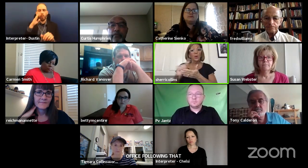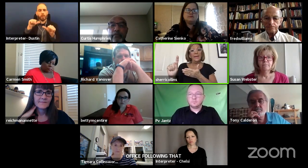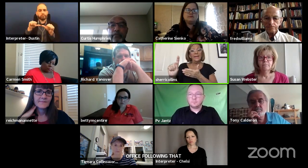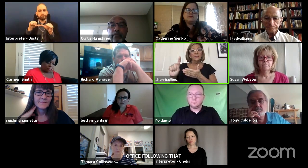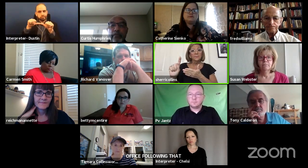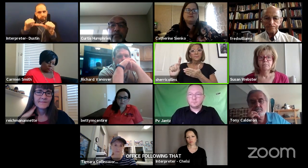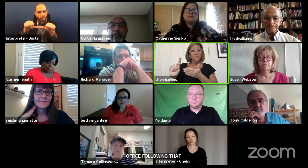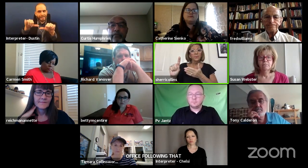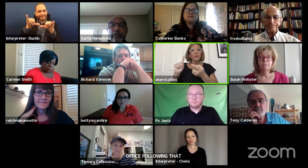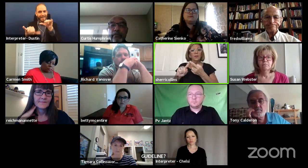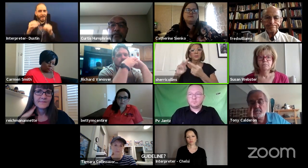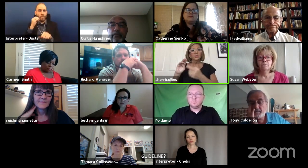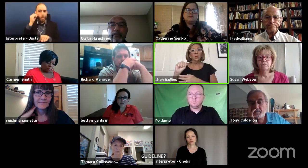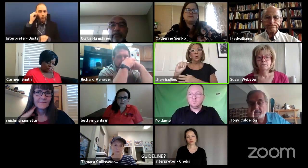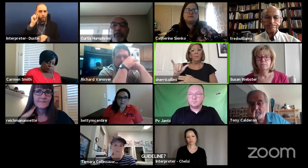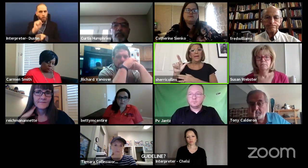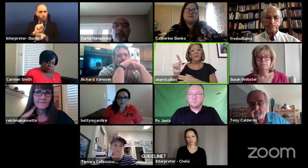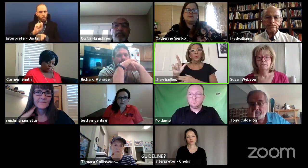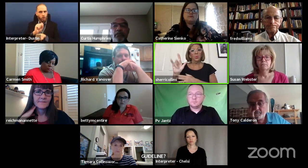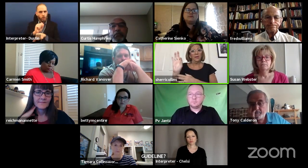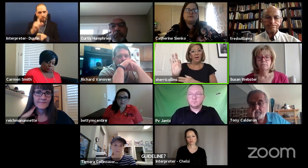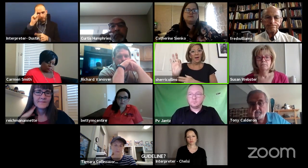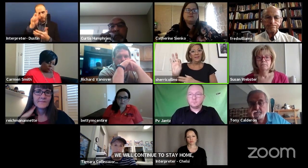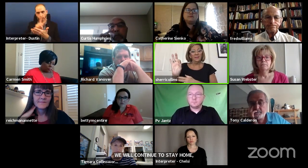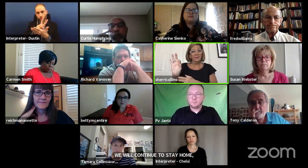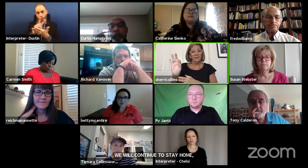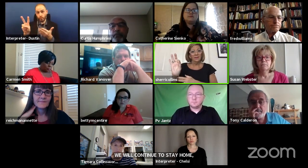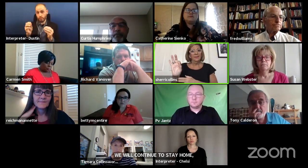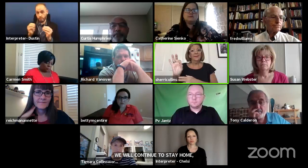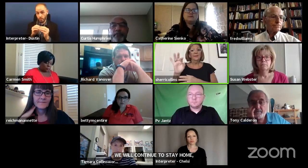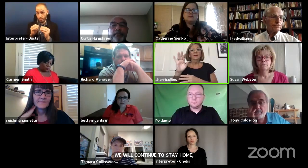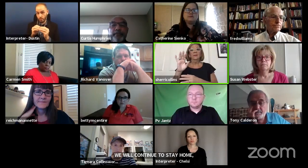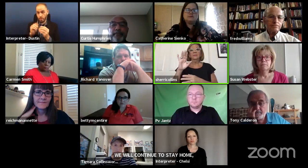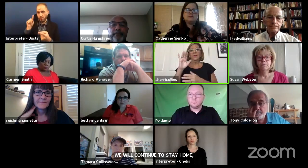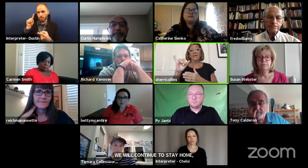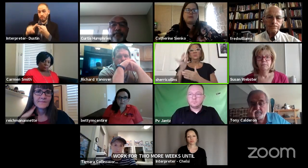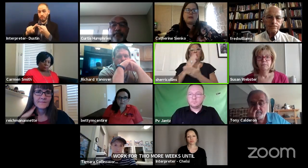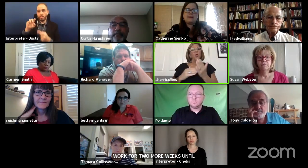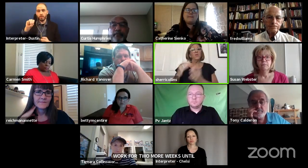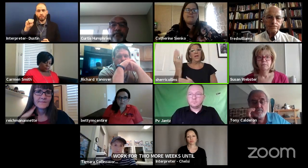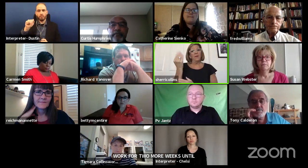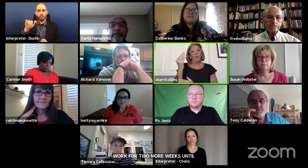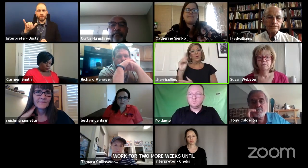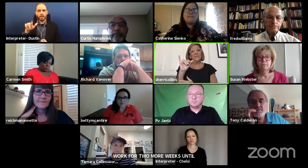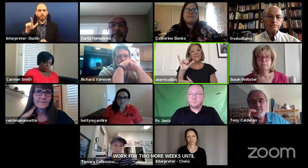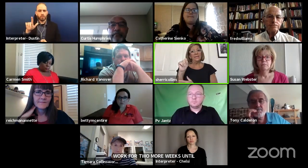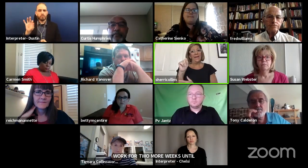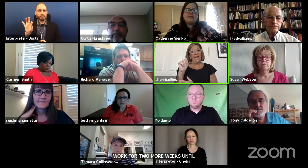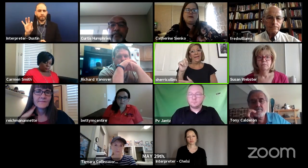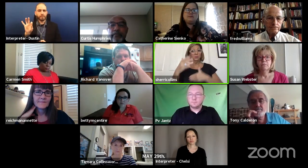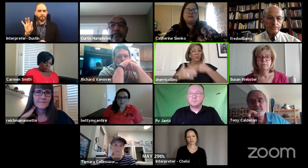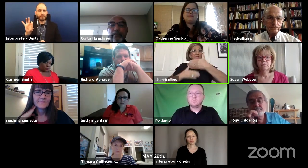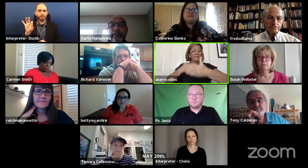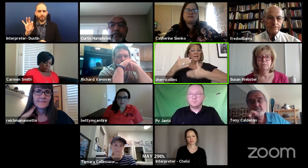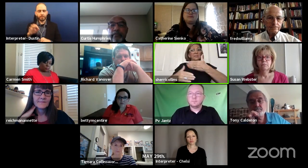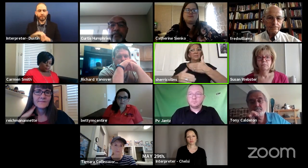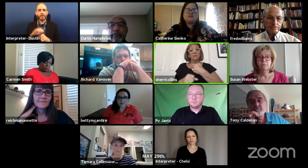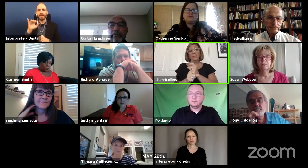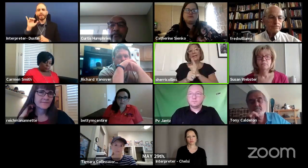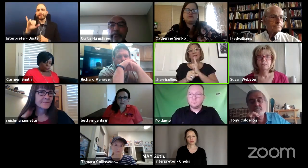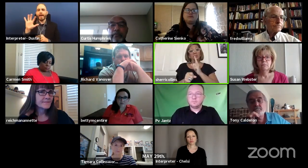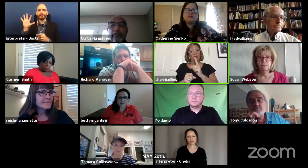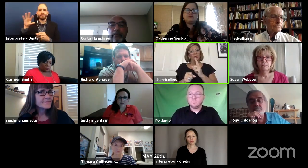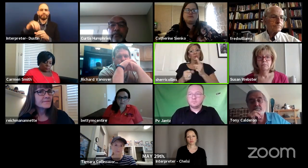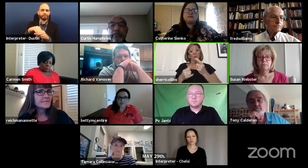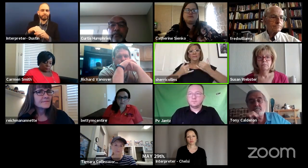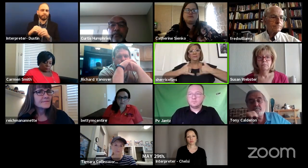more weeks until May 29th. That's part of that 14 days process to